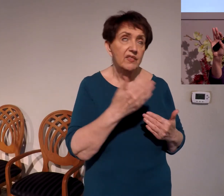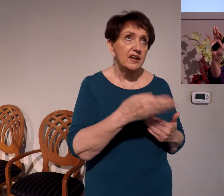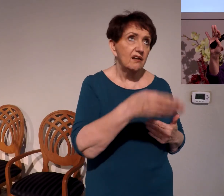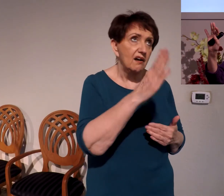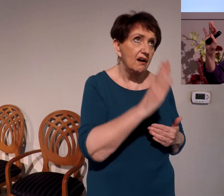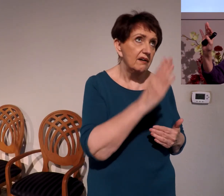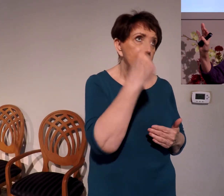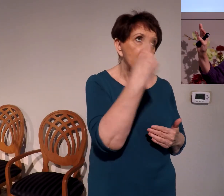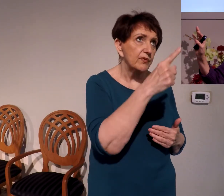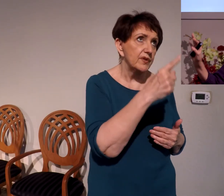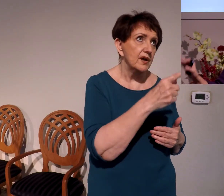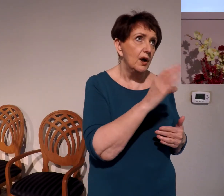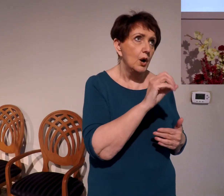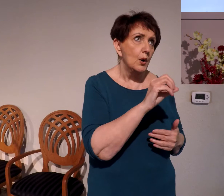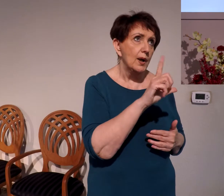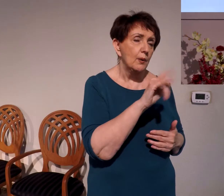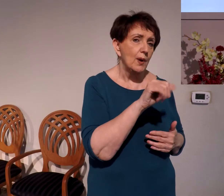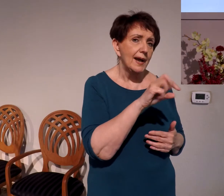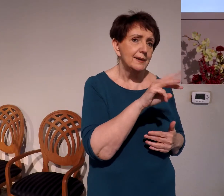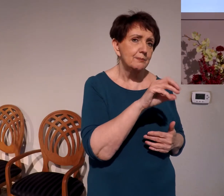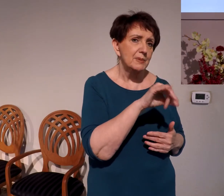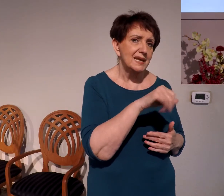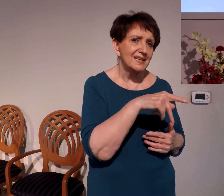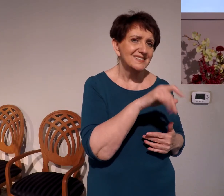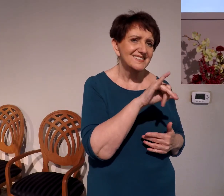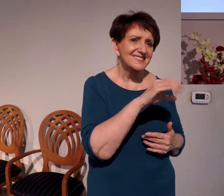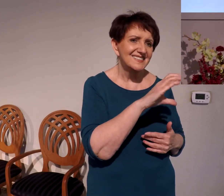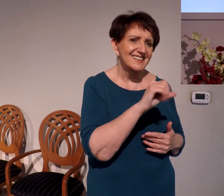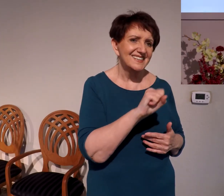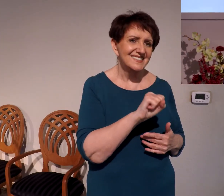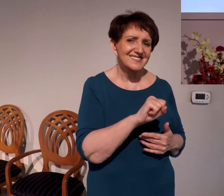death things.